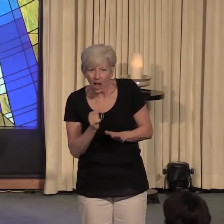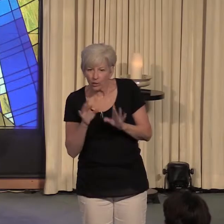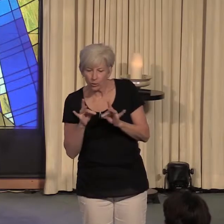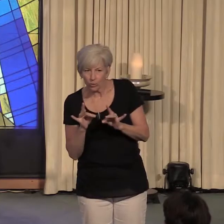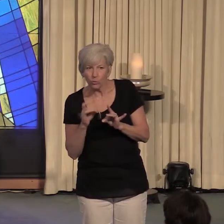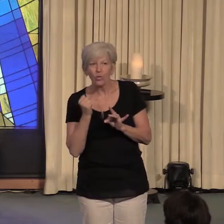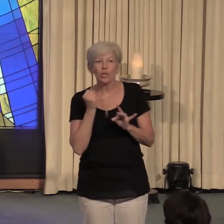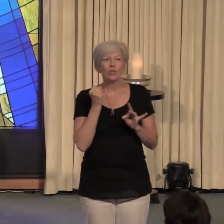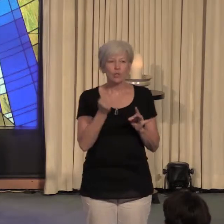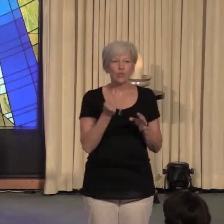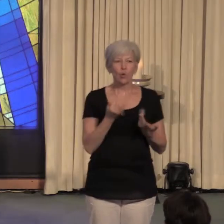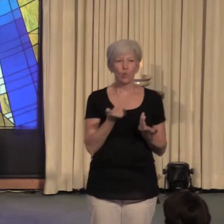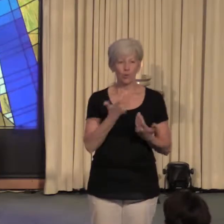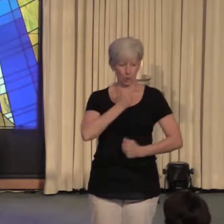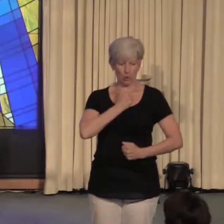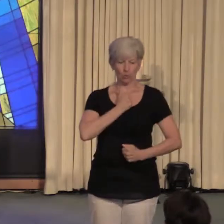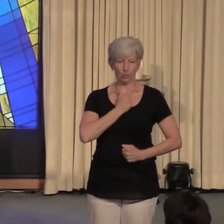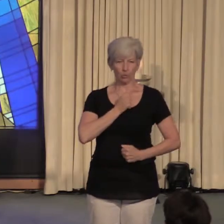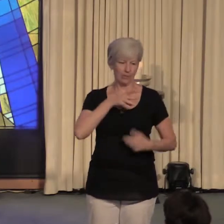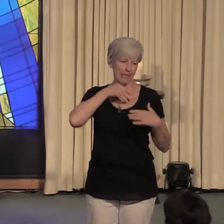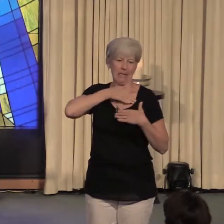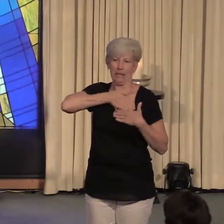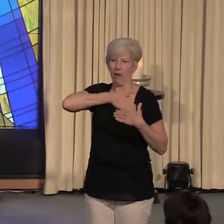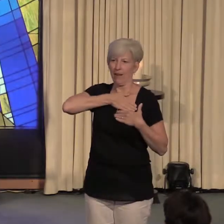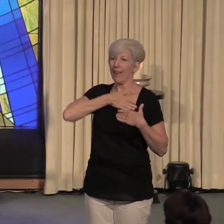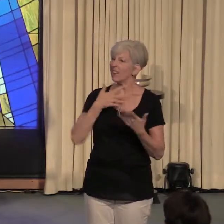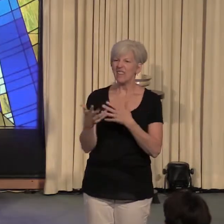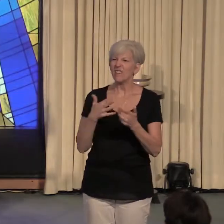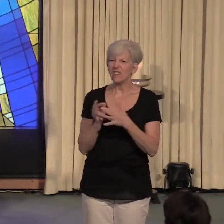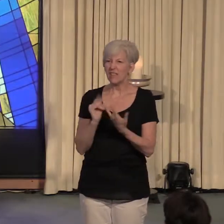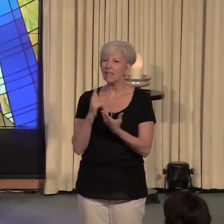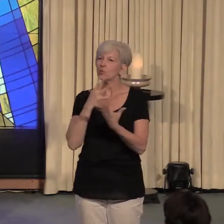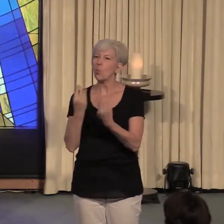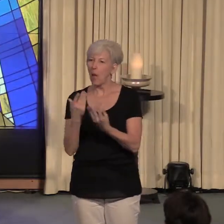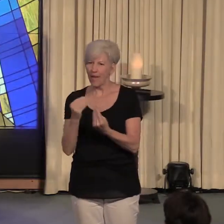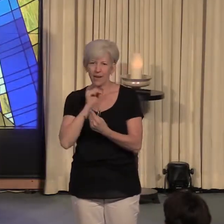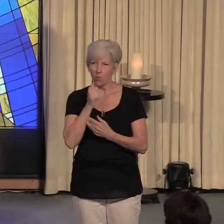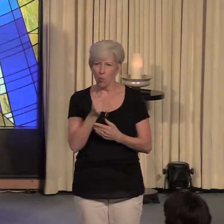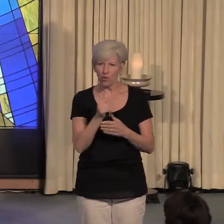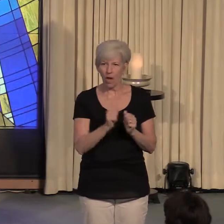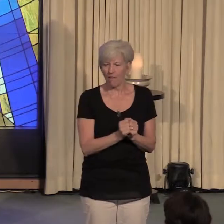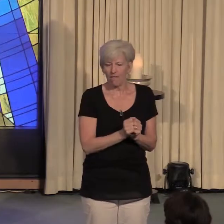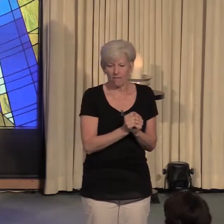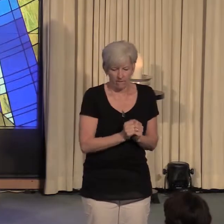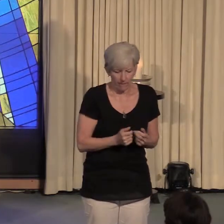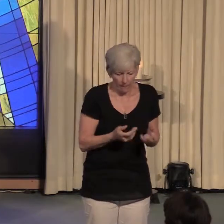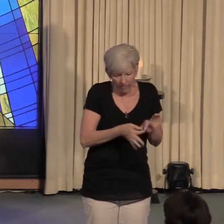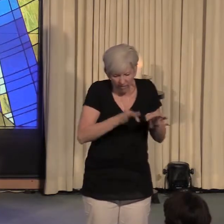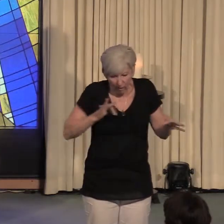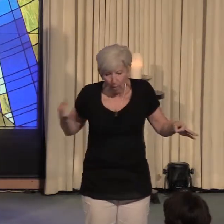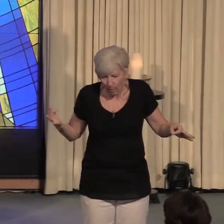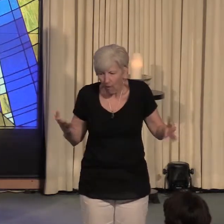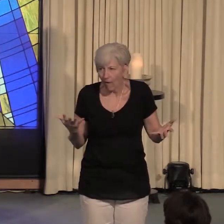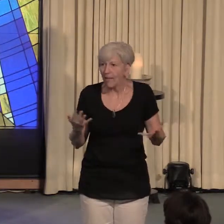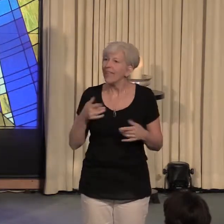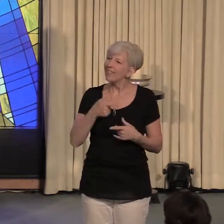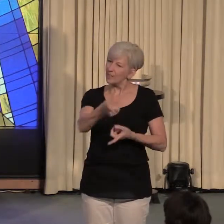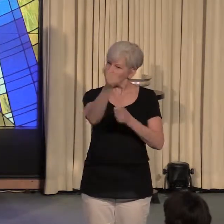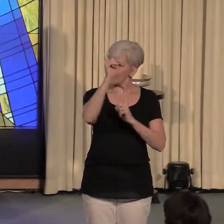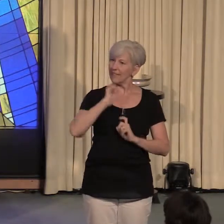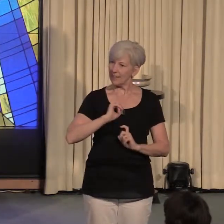able to carry it in their pockets, and even if it gets wet, it won't fall apart. And this was a gift to